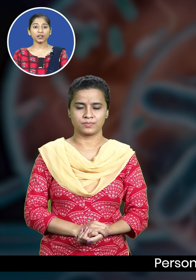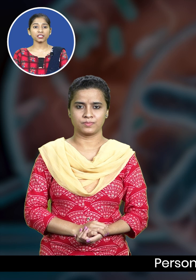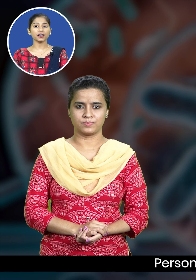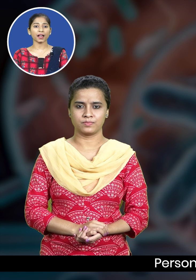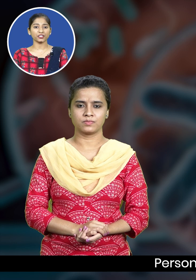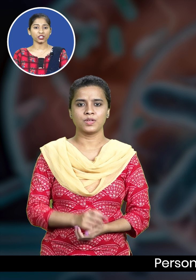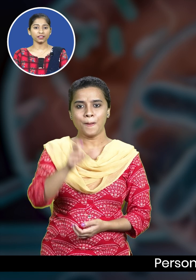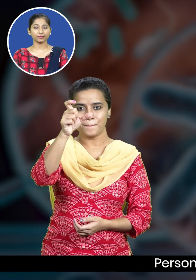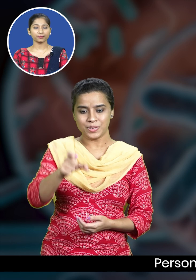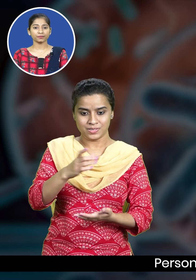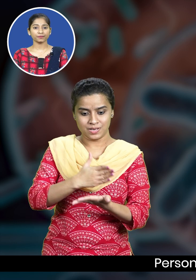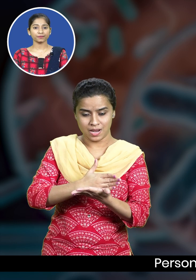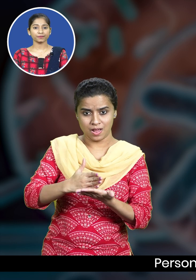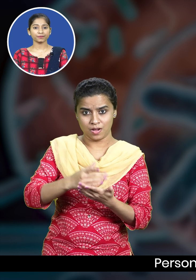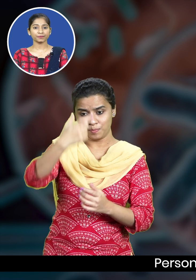The personal hygiene,